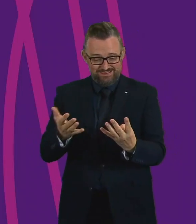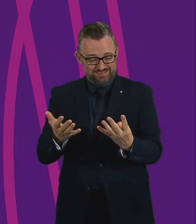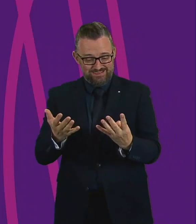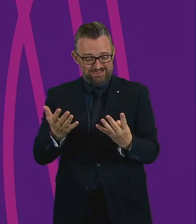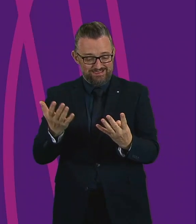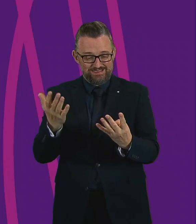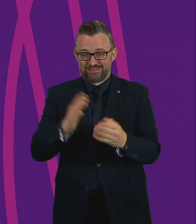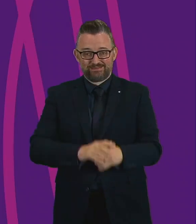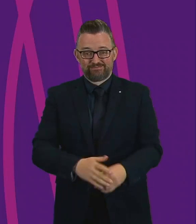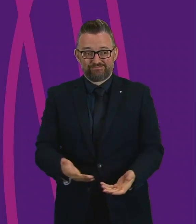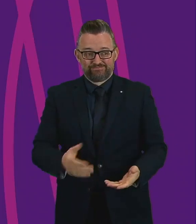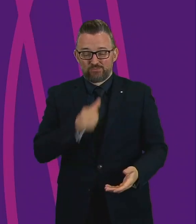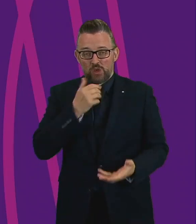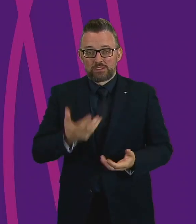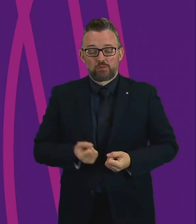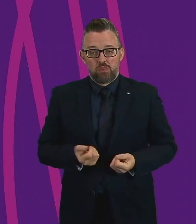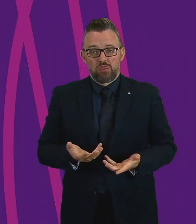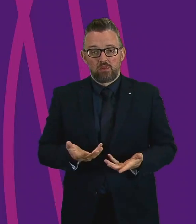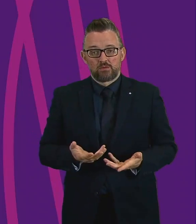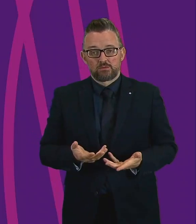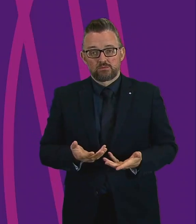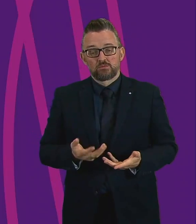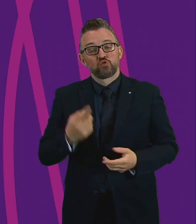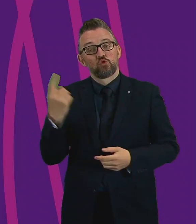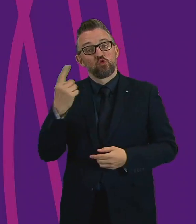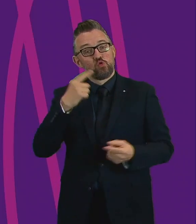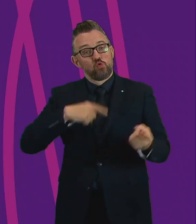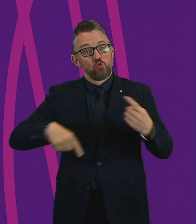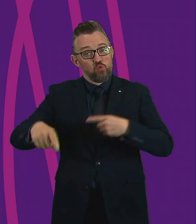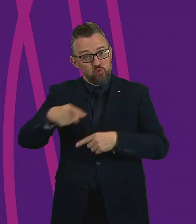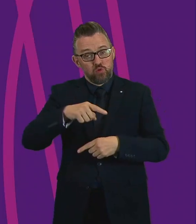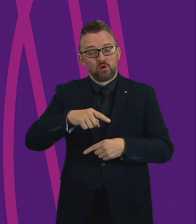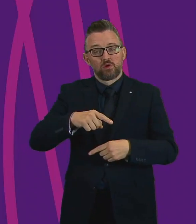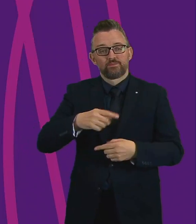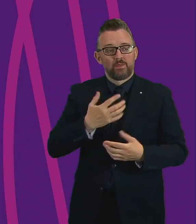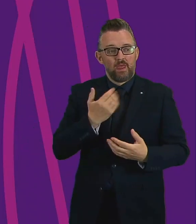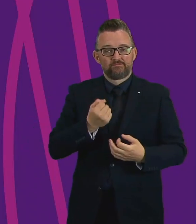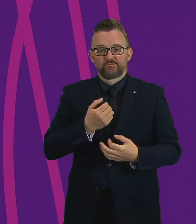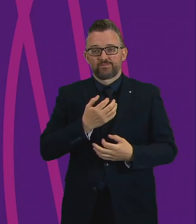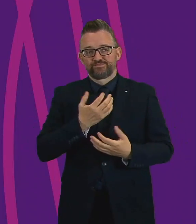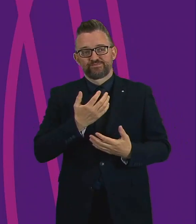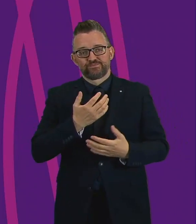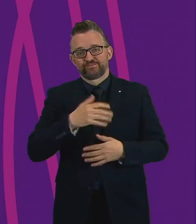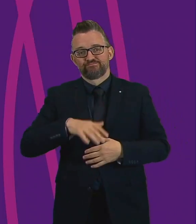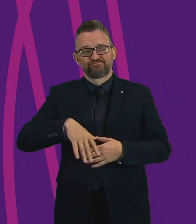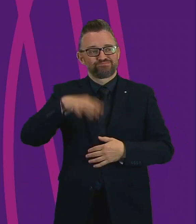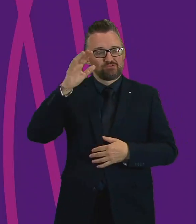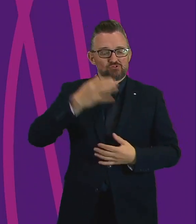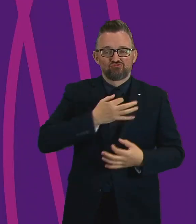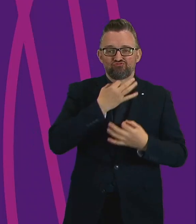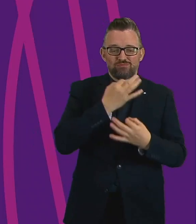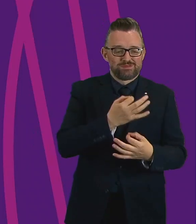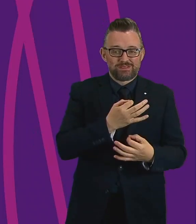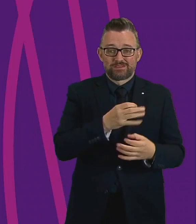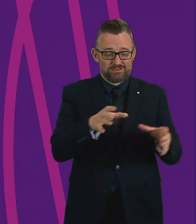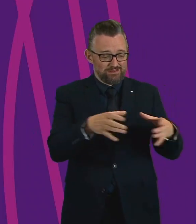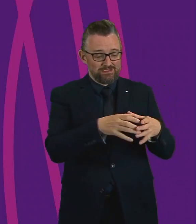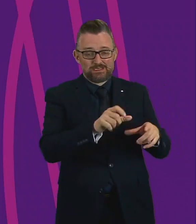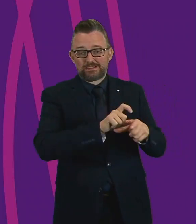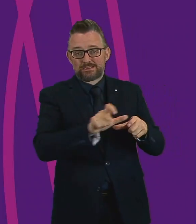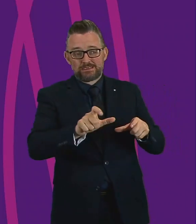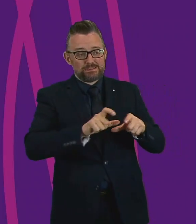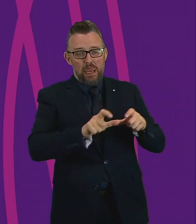completely unpalatable. And those of us who represent or who were raised in constituencies that still bear the scars